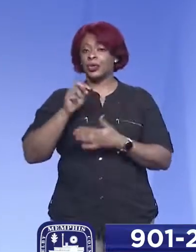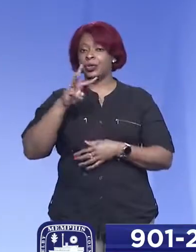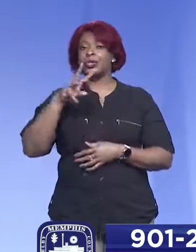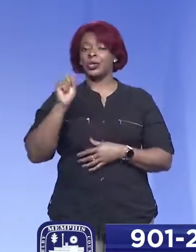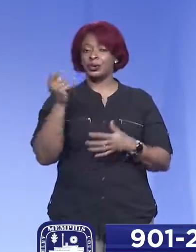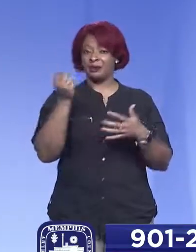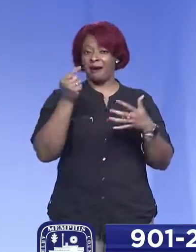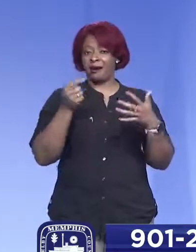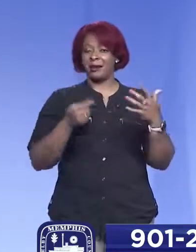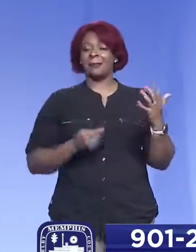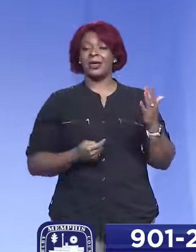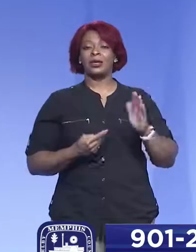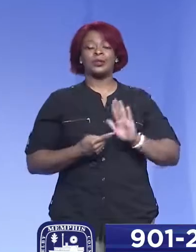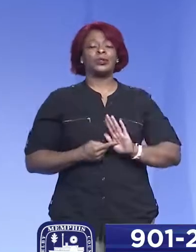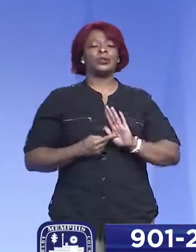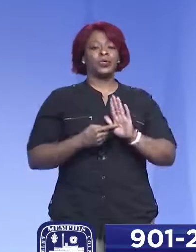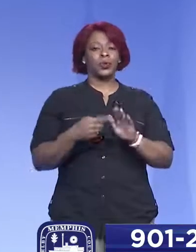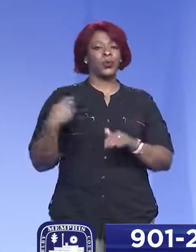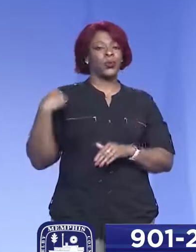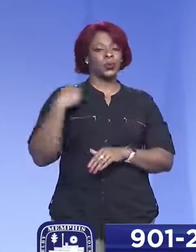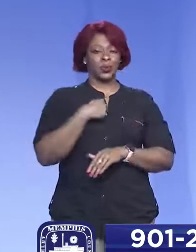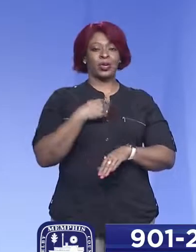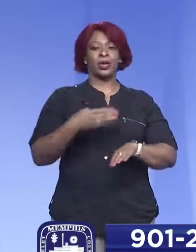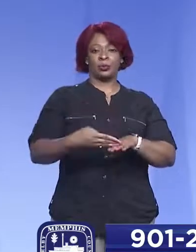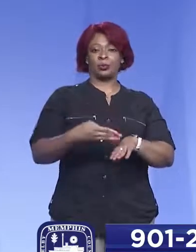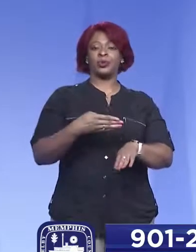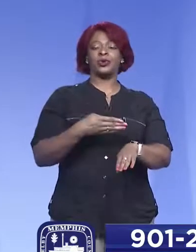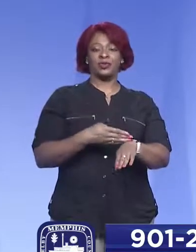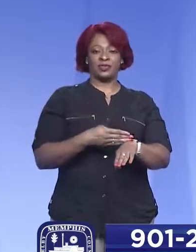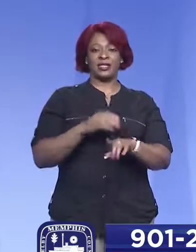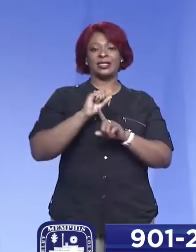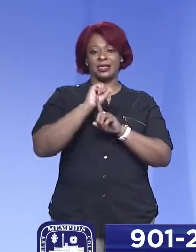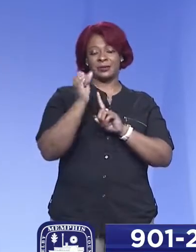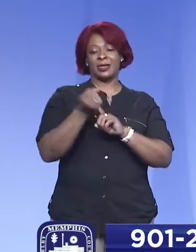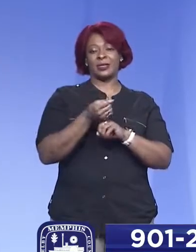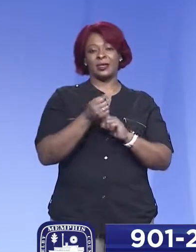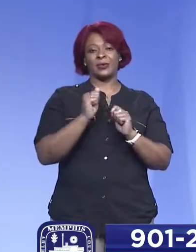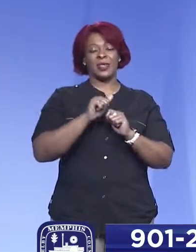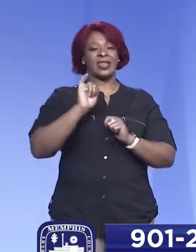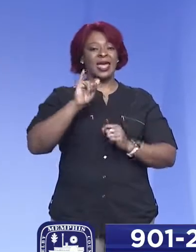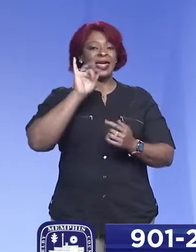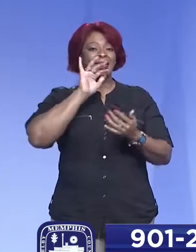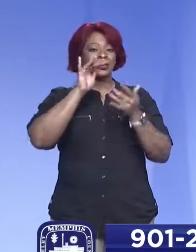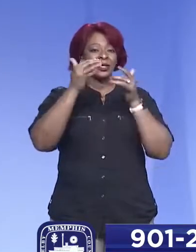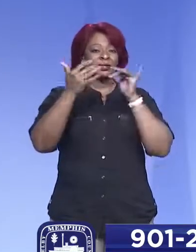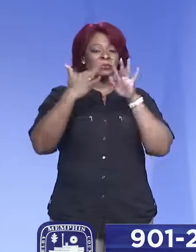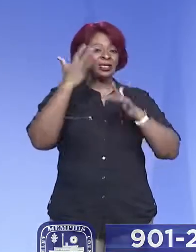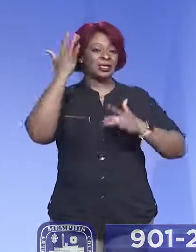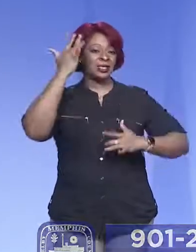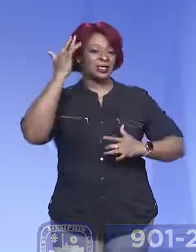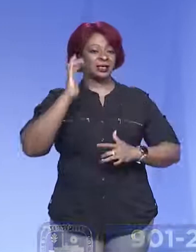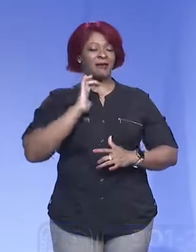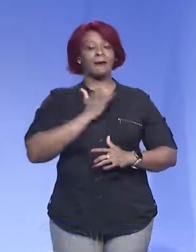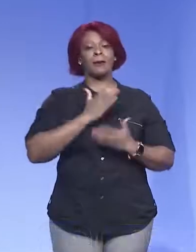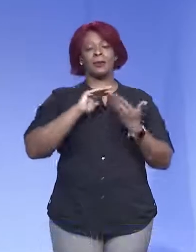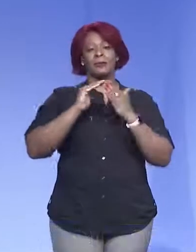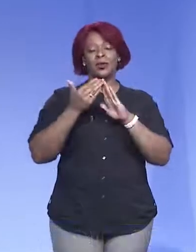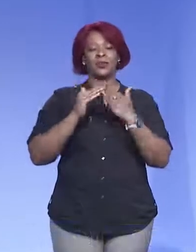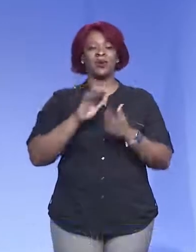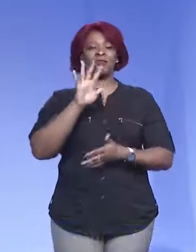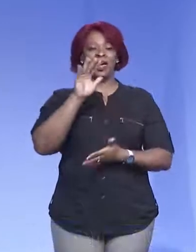items, showing that we are having an improving situation with disease transmission in our community. We're at